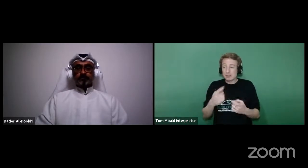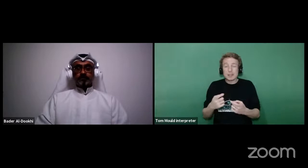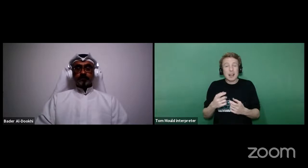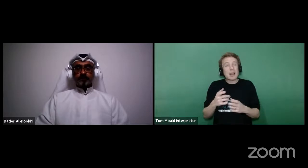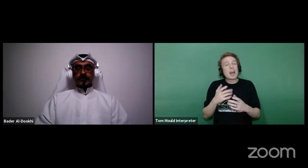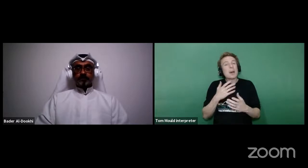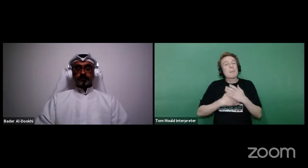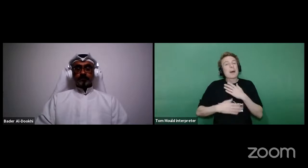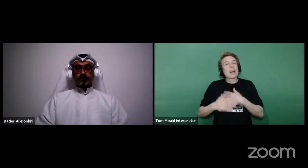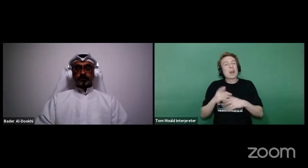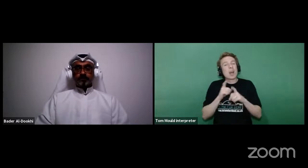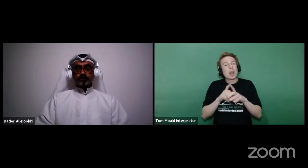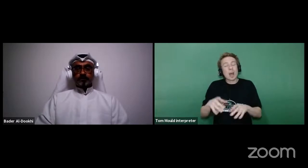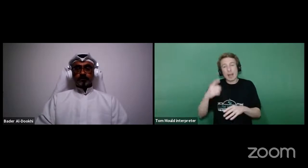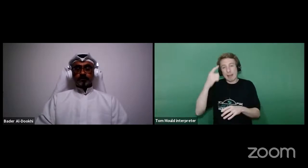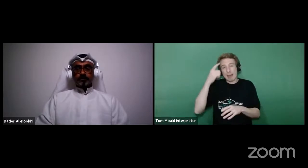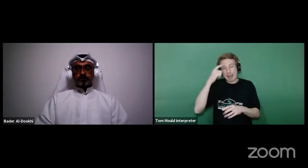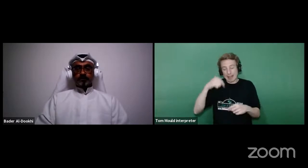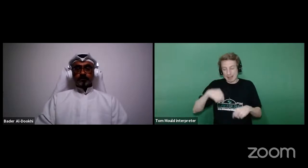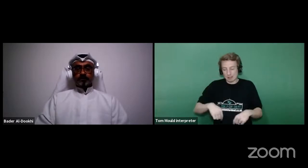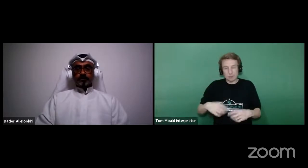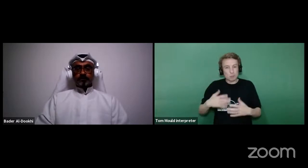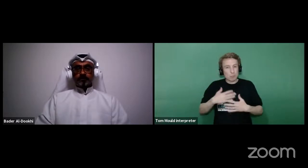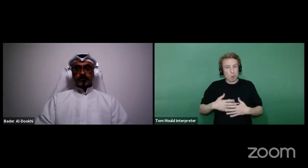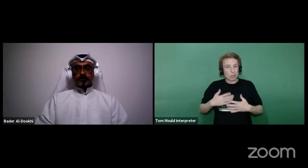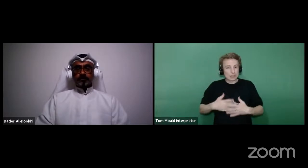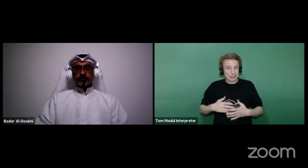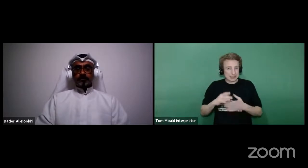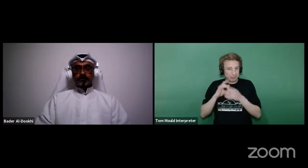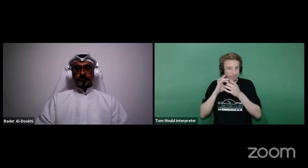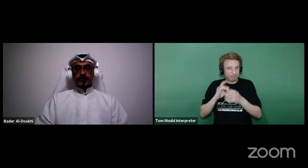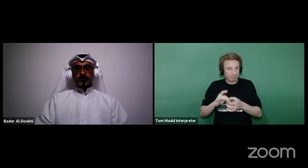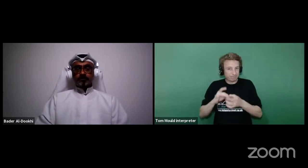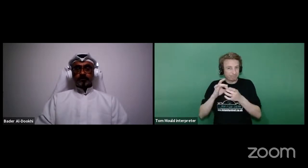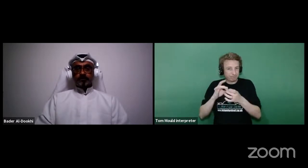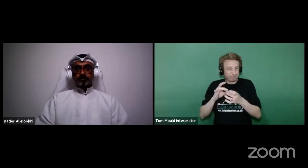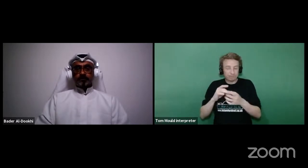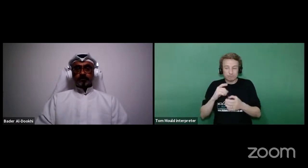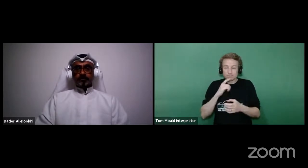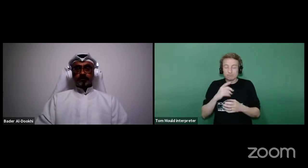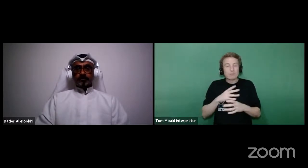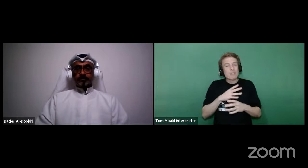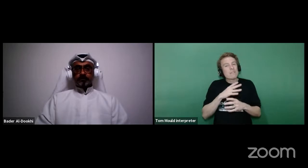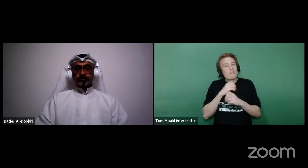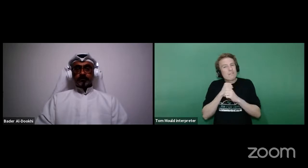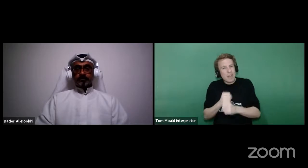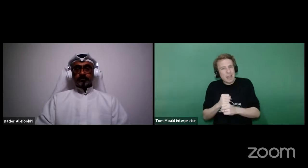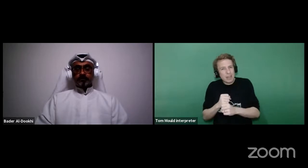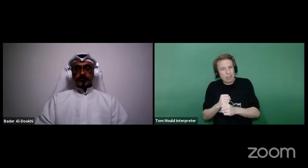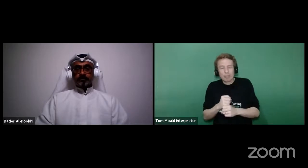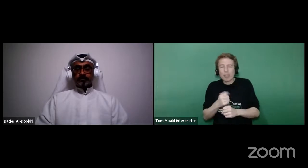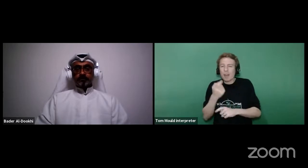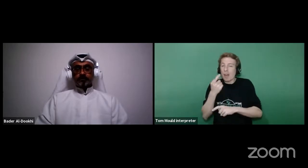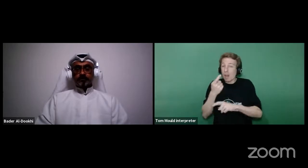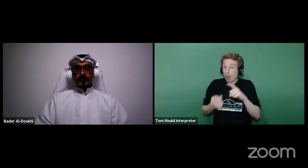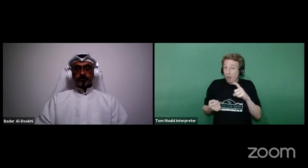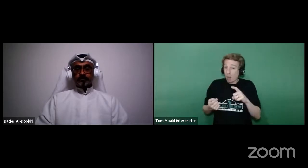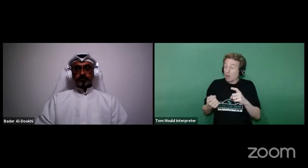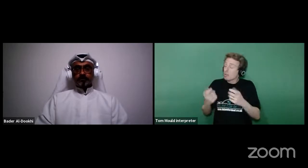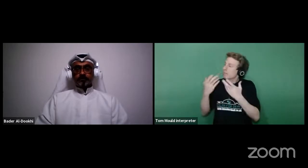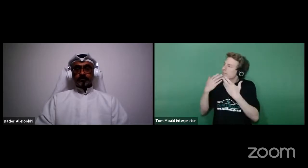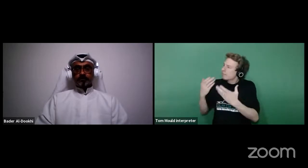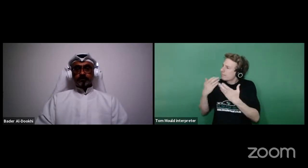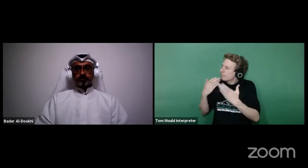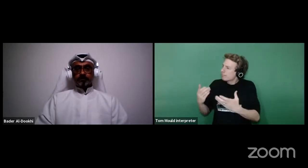body. And it's also been said that faith, half of it is giving thanks and the other half of it is